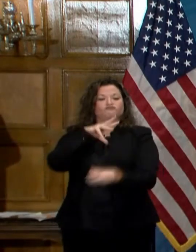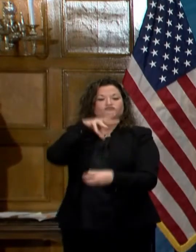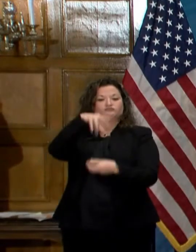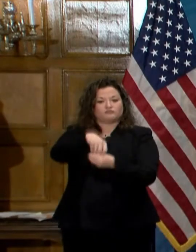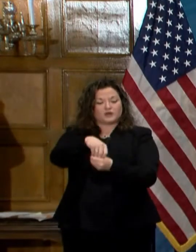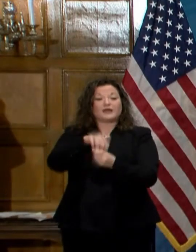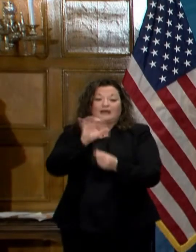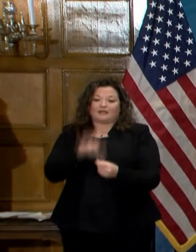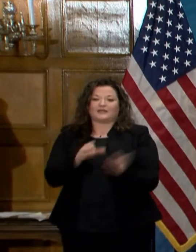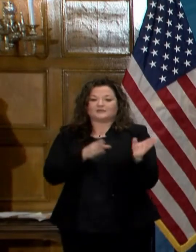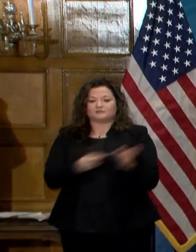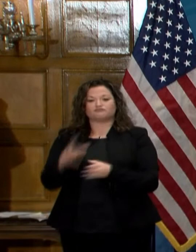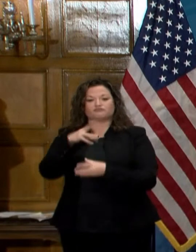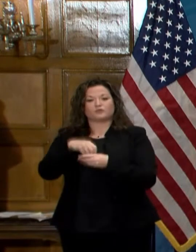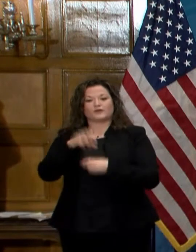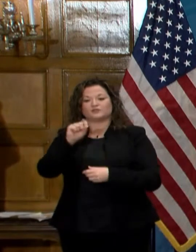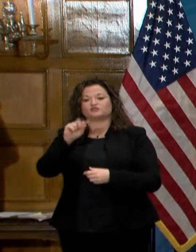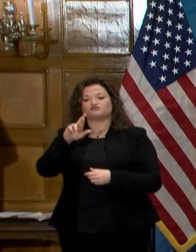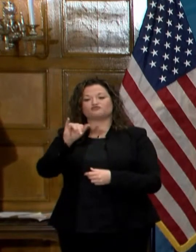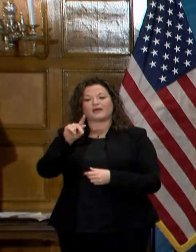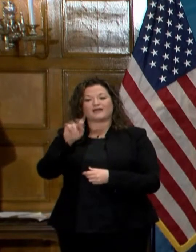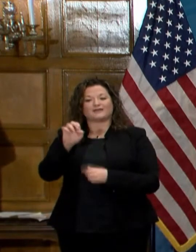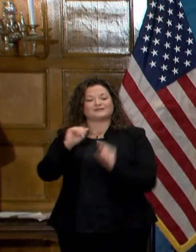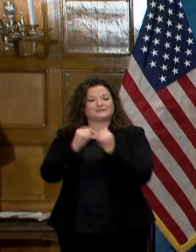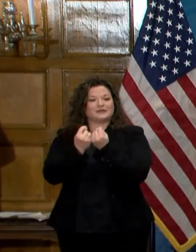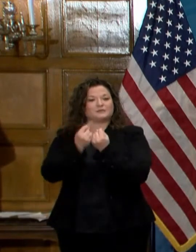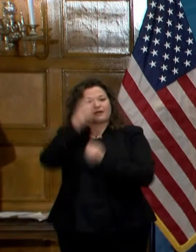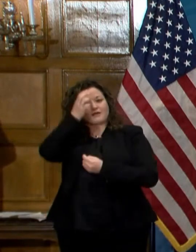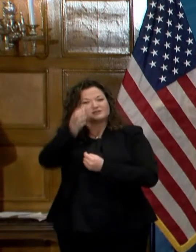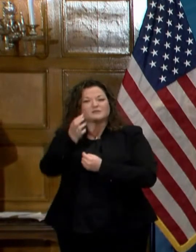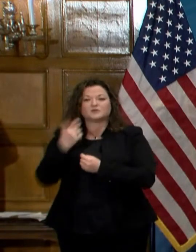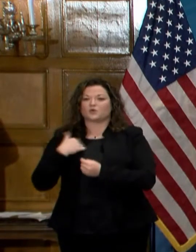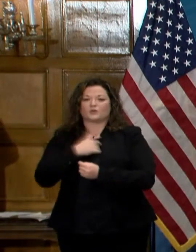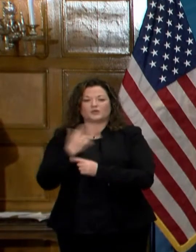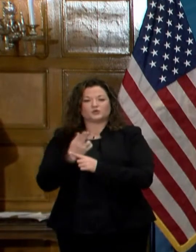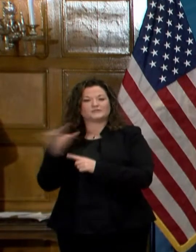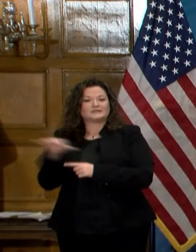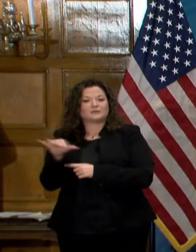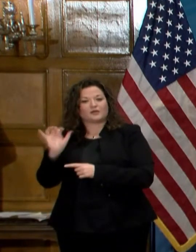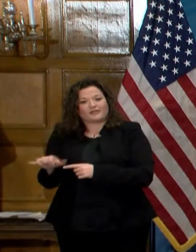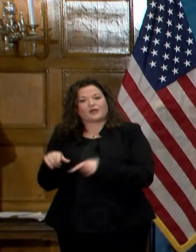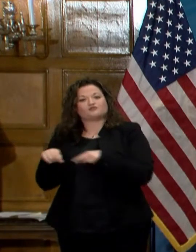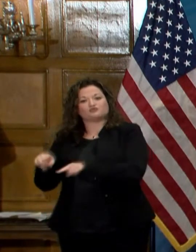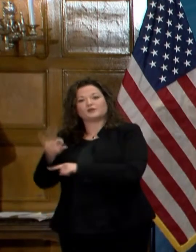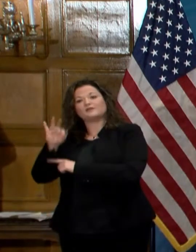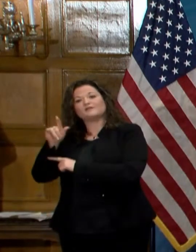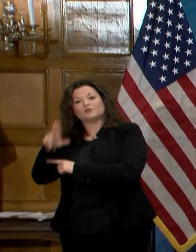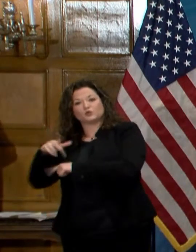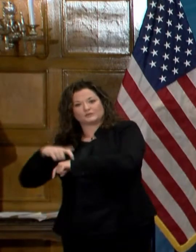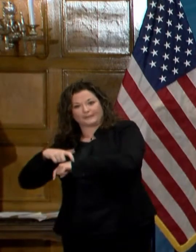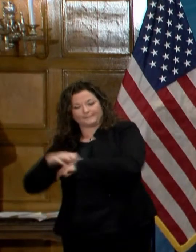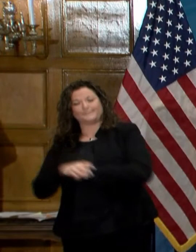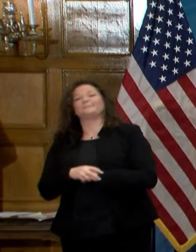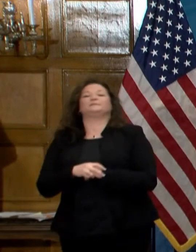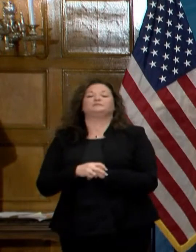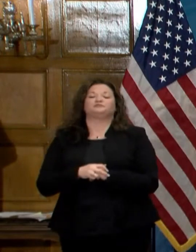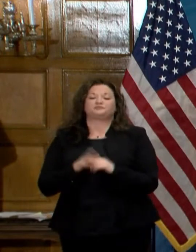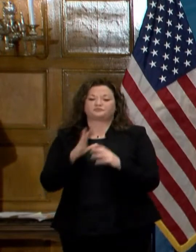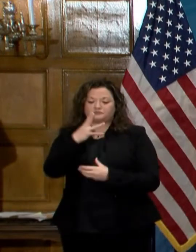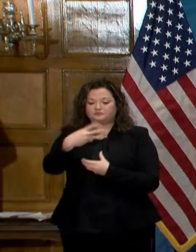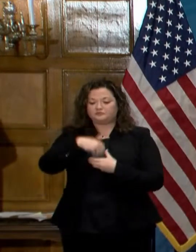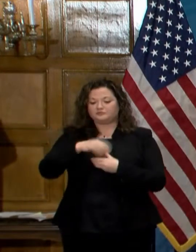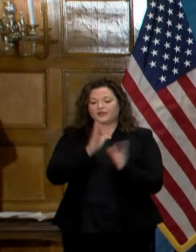the strike team concept used during flu season. And then finally, we've built into the plan the